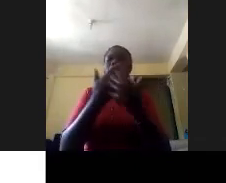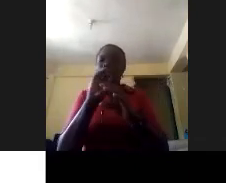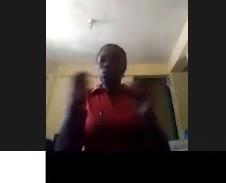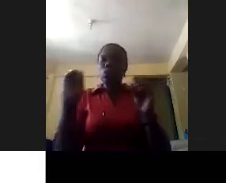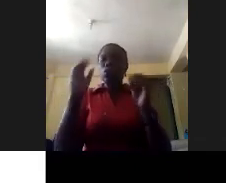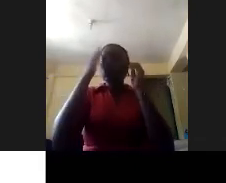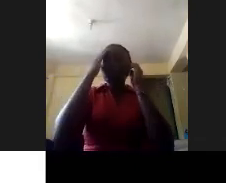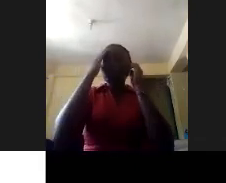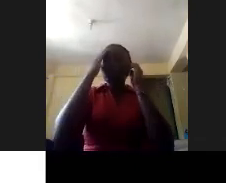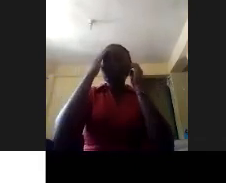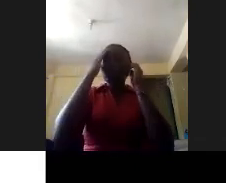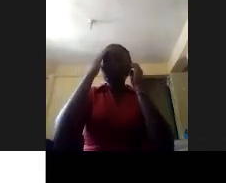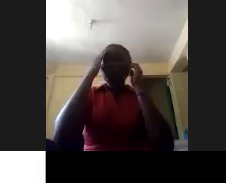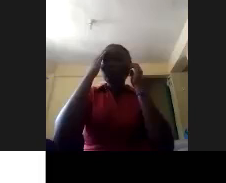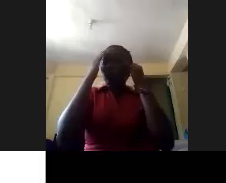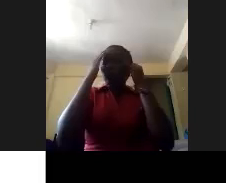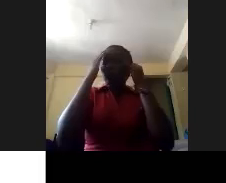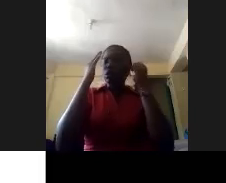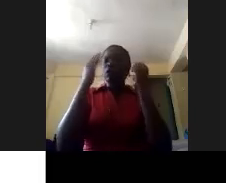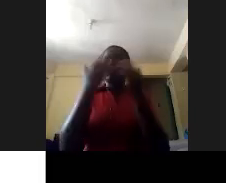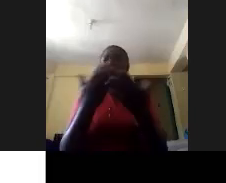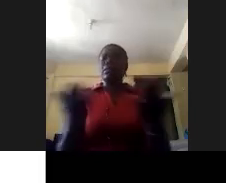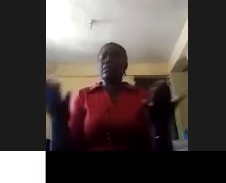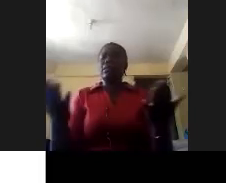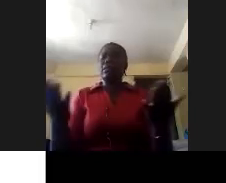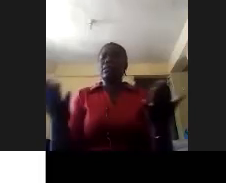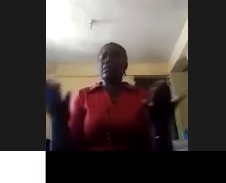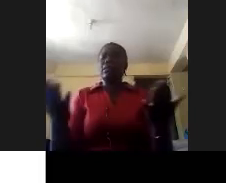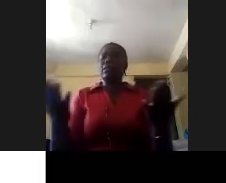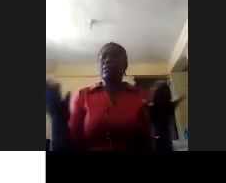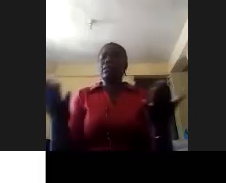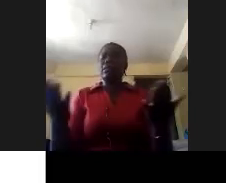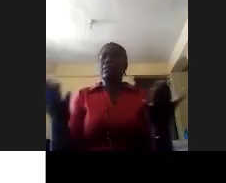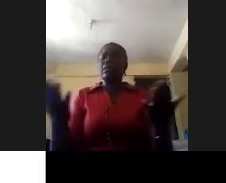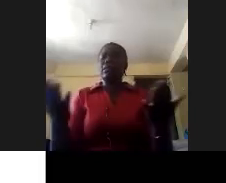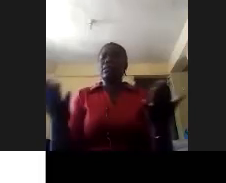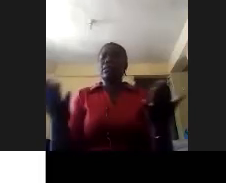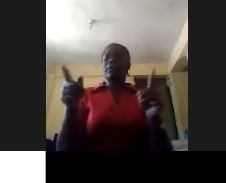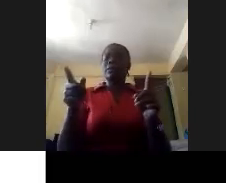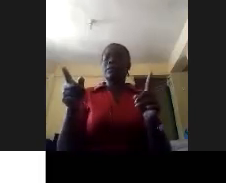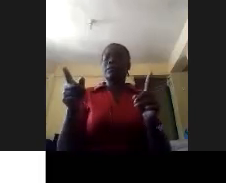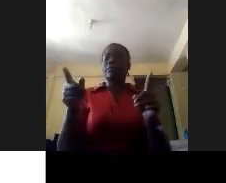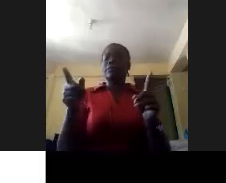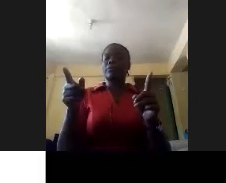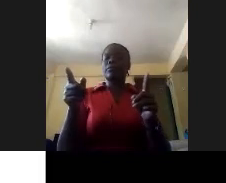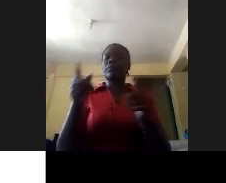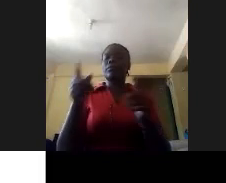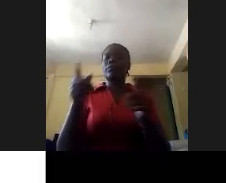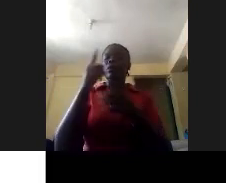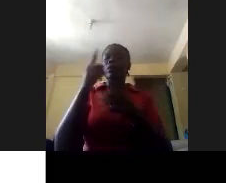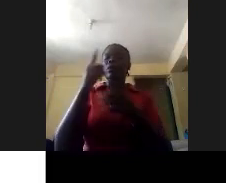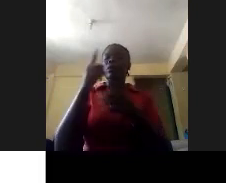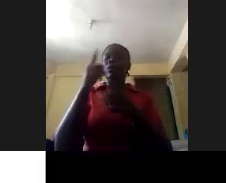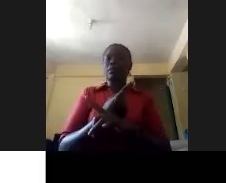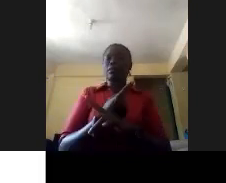some of us, or most of us, have been in some of these states. Yeah, but then what differentiates is the